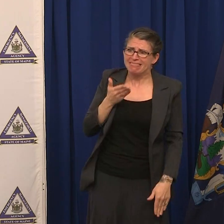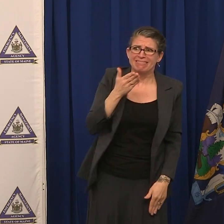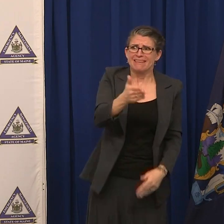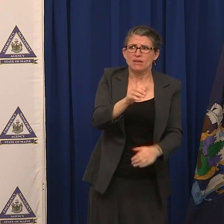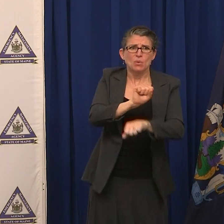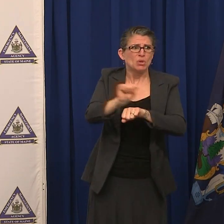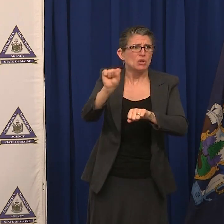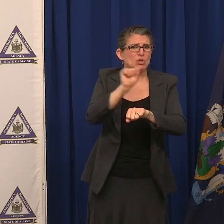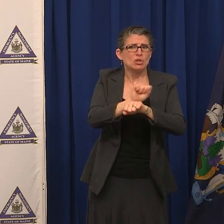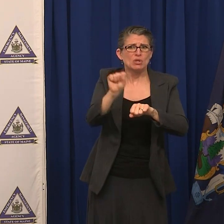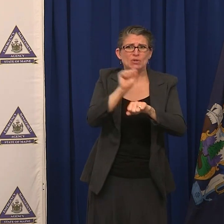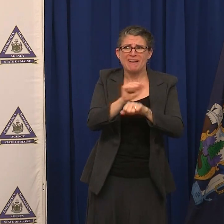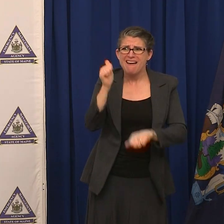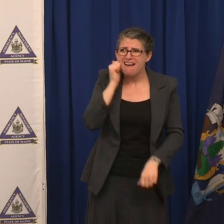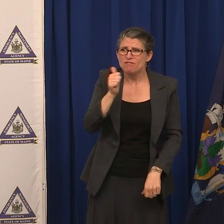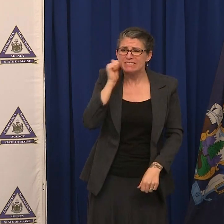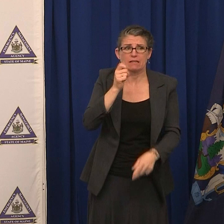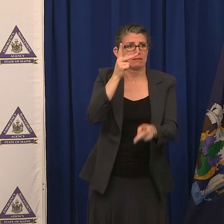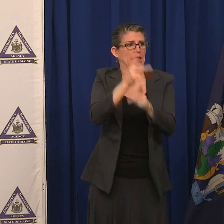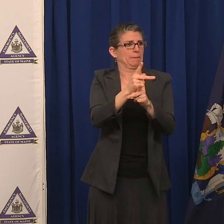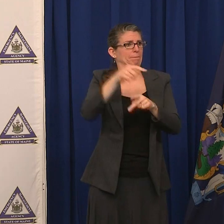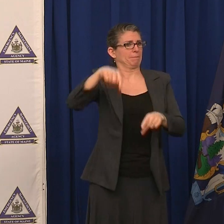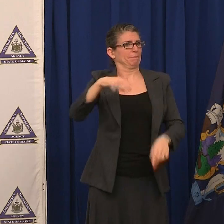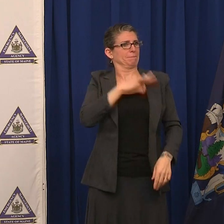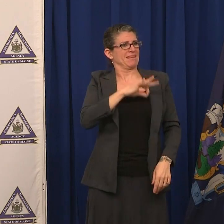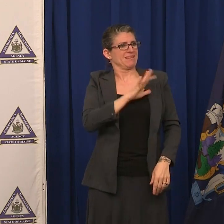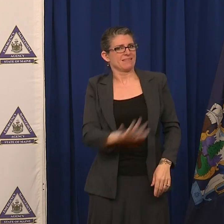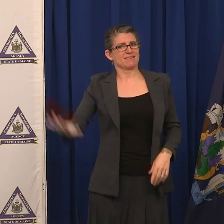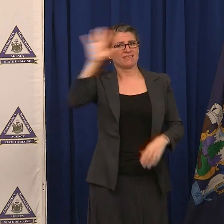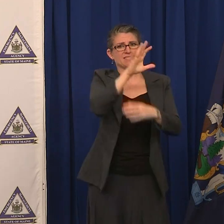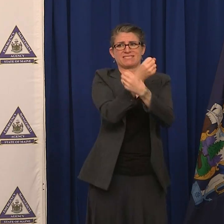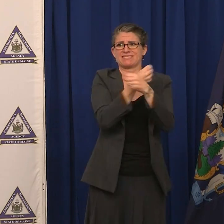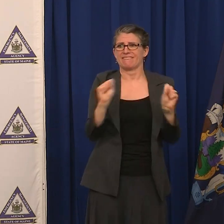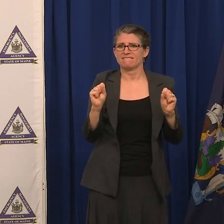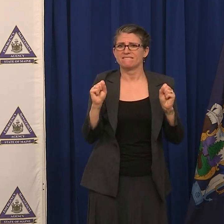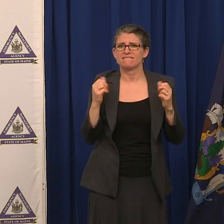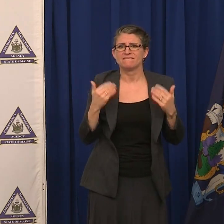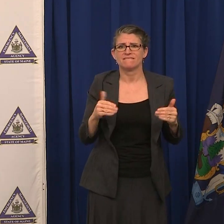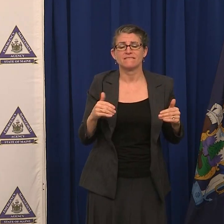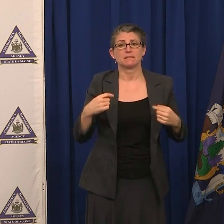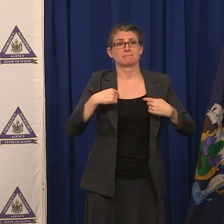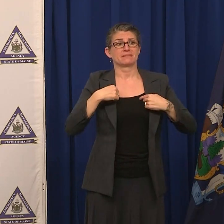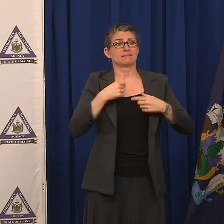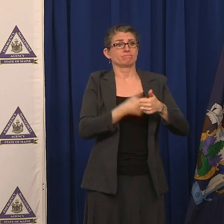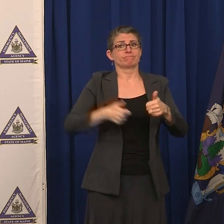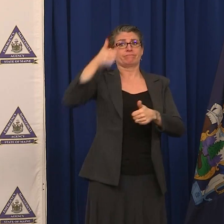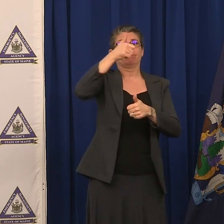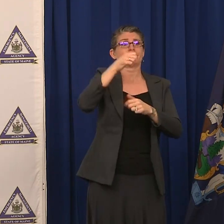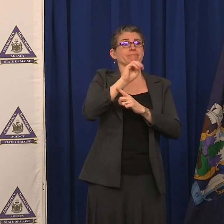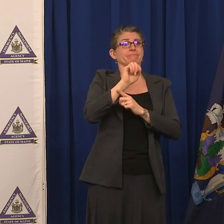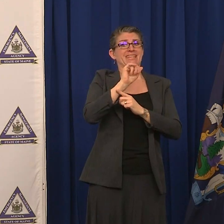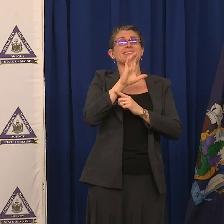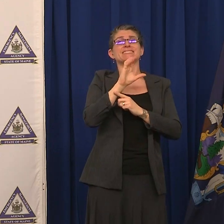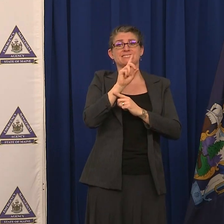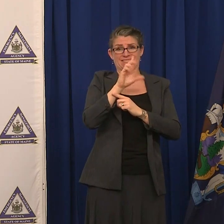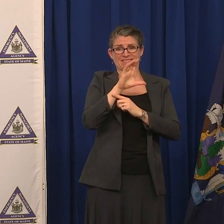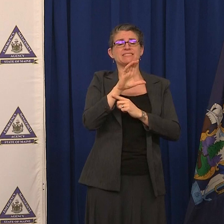safe. And so on behalf of the Maine CDC and all of us working on this outbreak, we thank